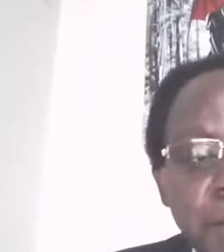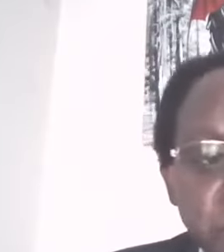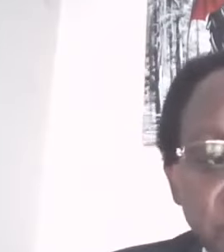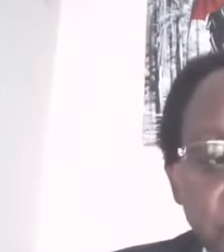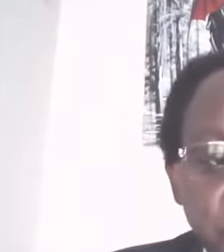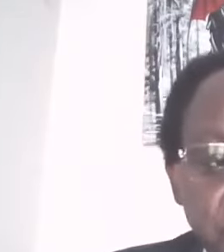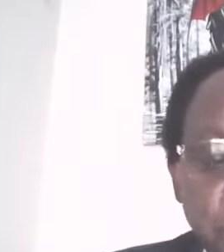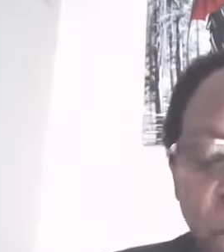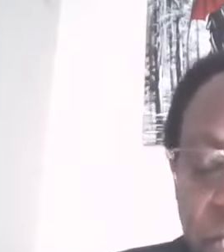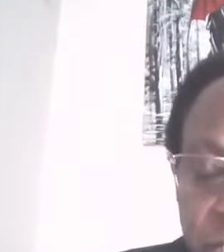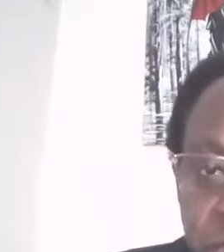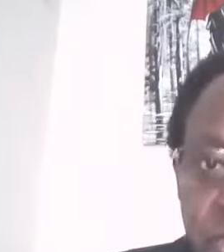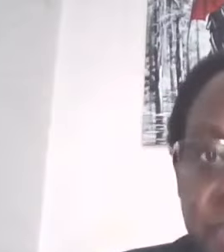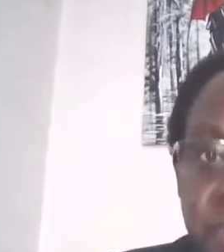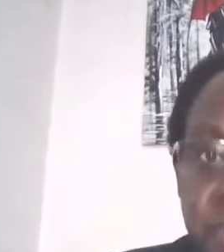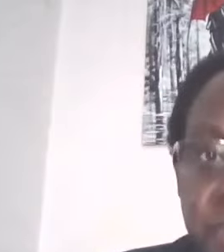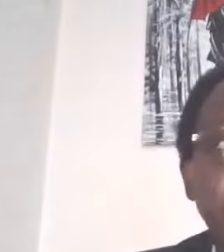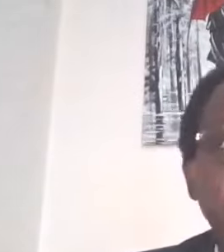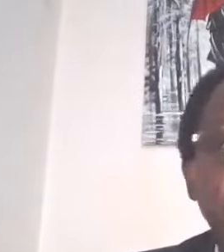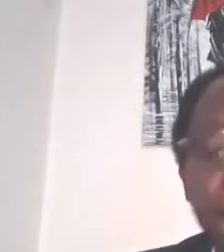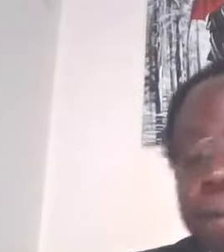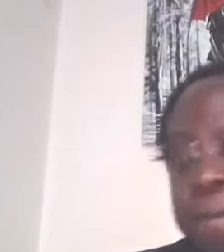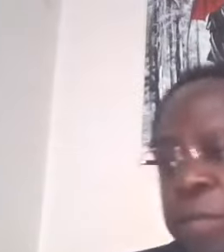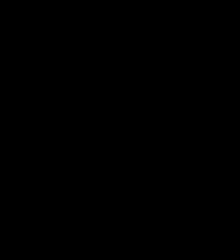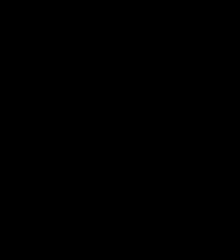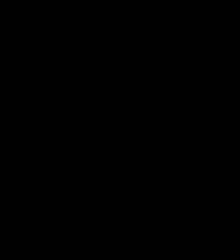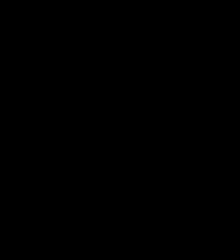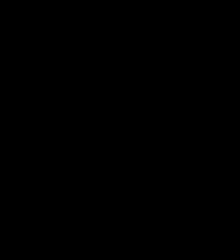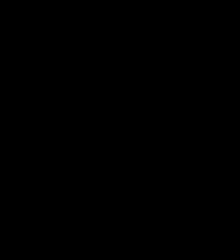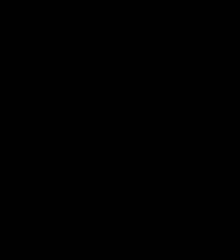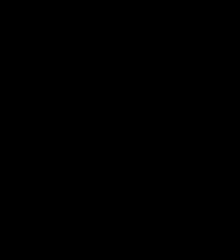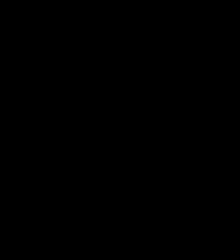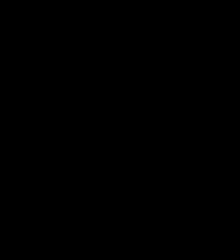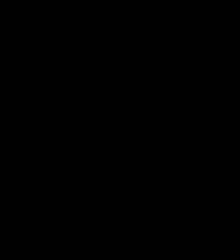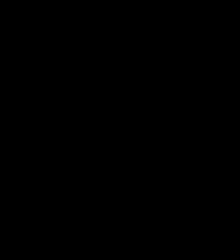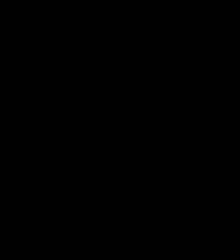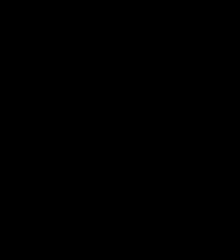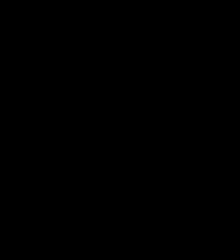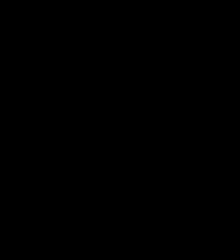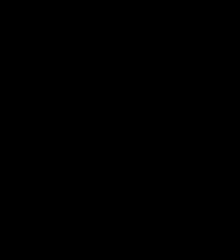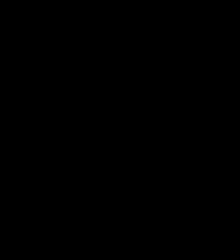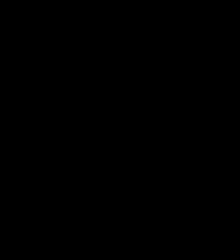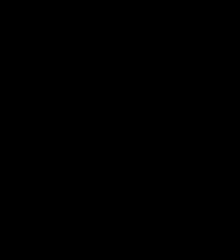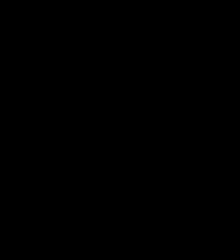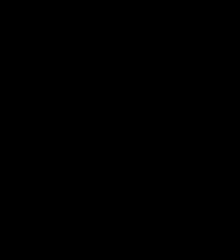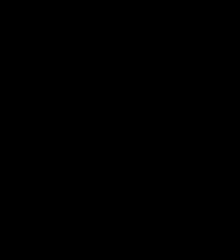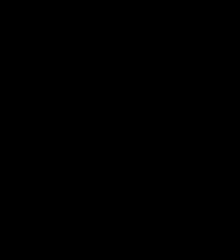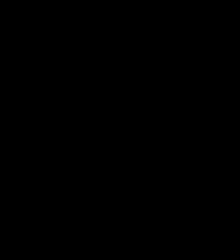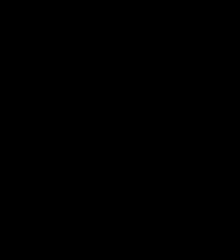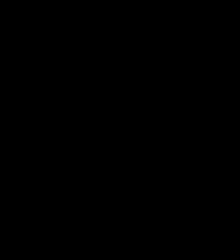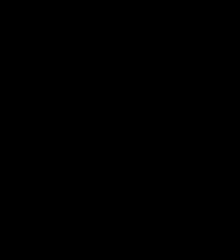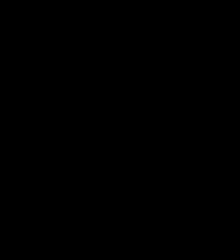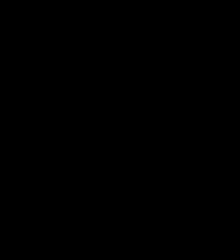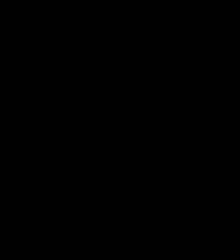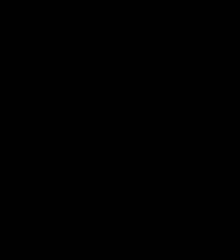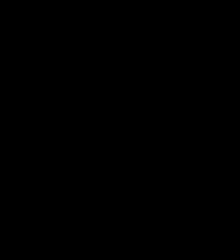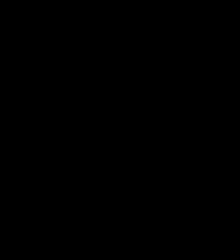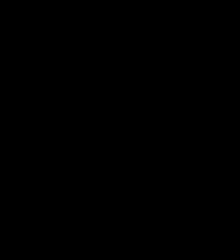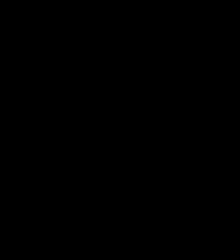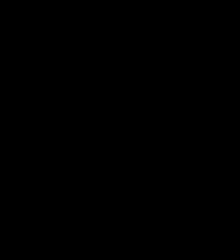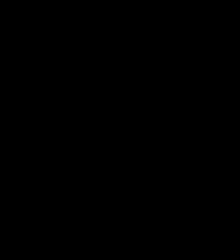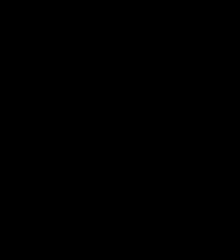of putting in place policies, and right from the public service, there's a policy on mental